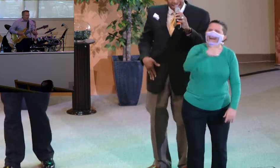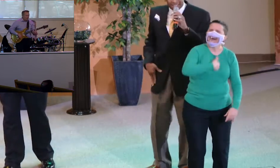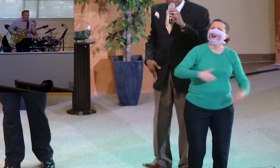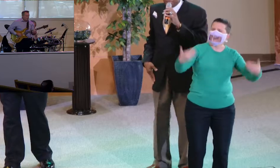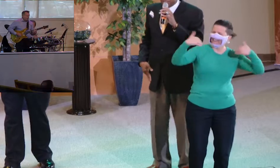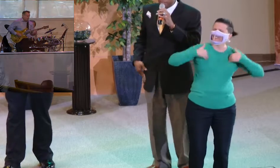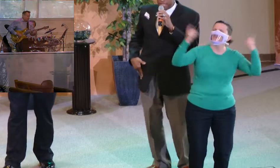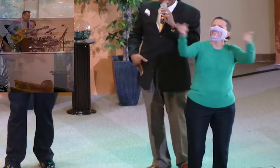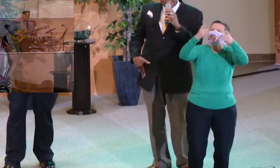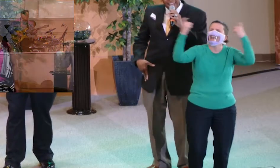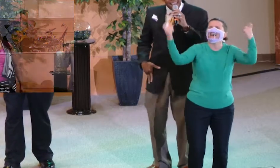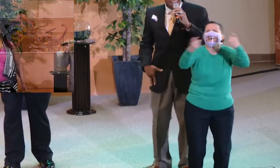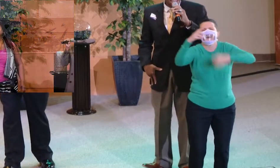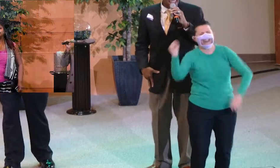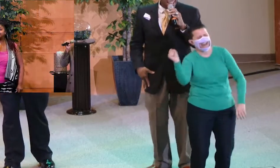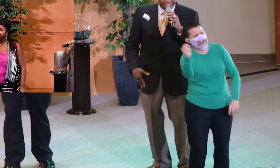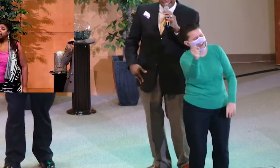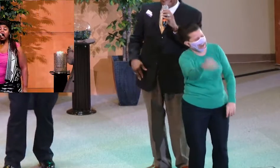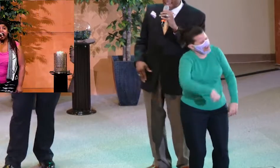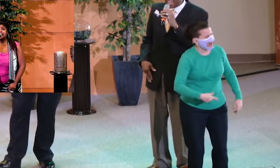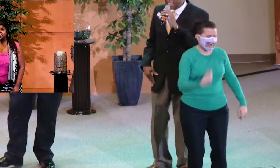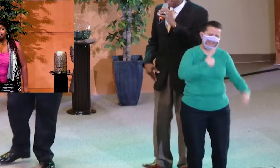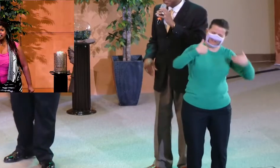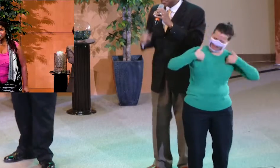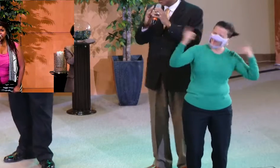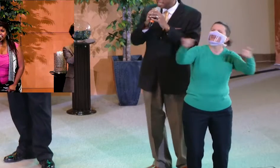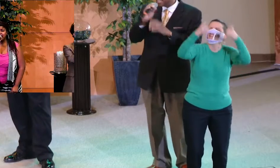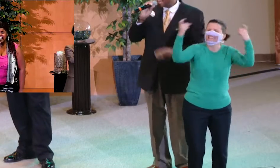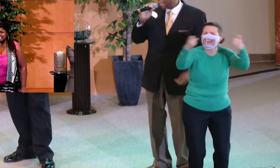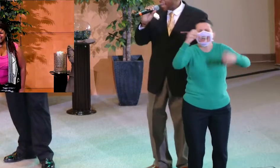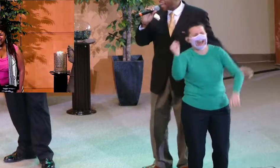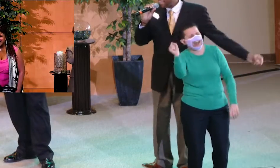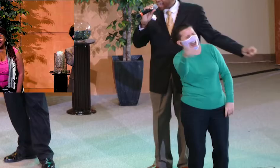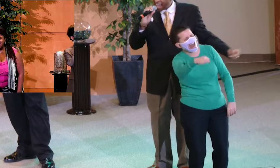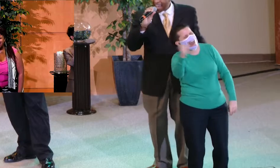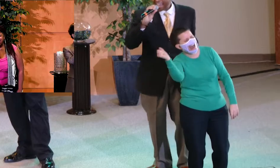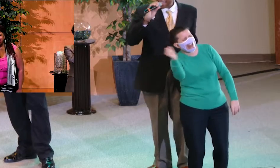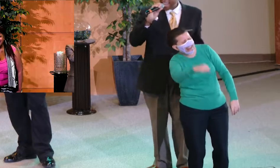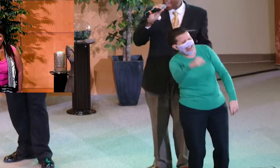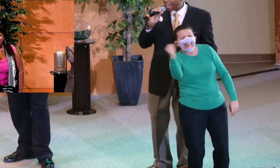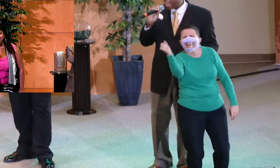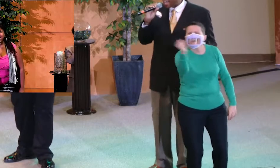oh. I got the victory, yeah. I got the victory, yeah.